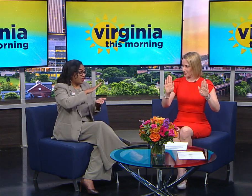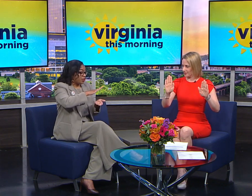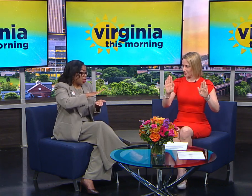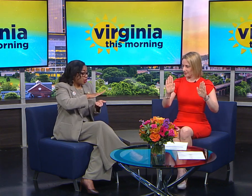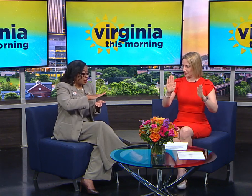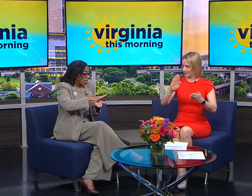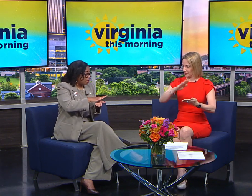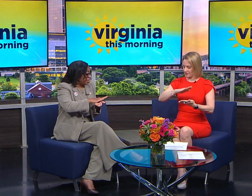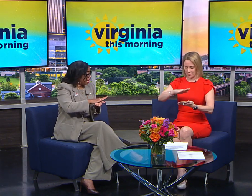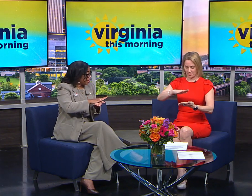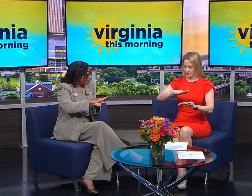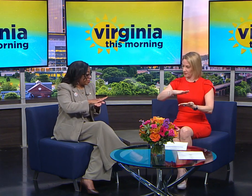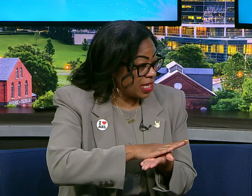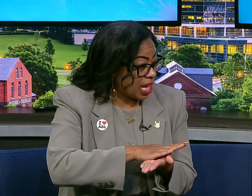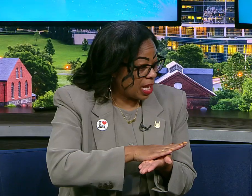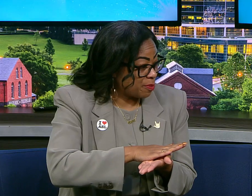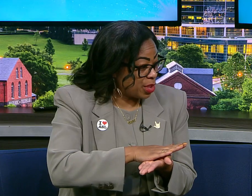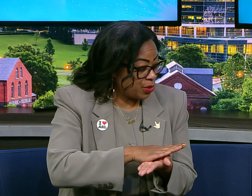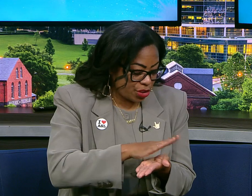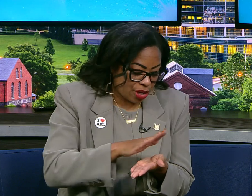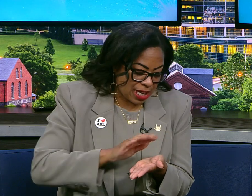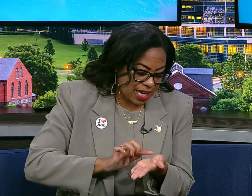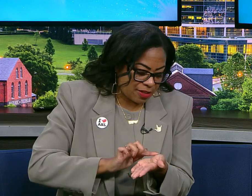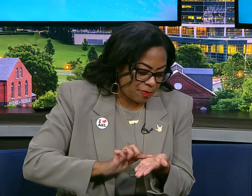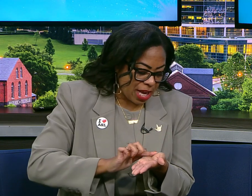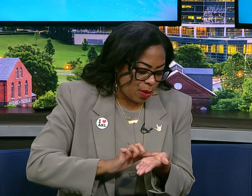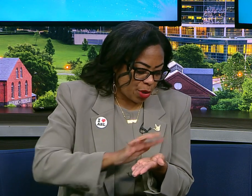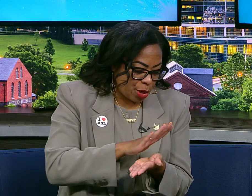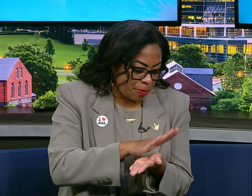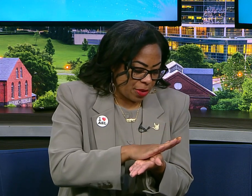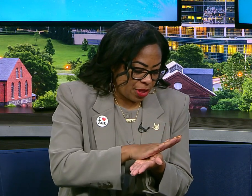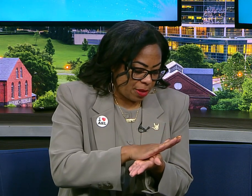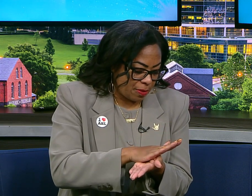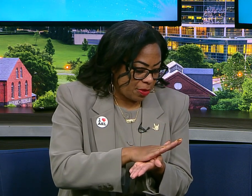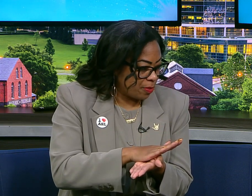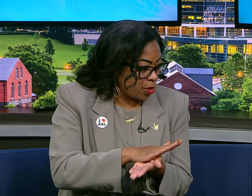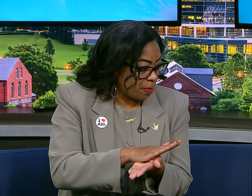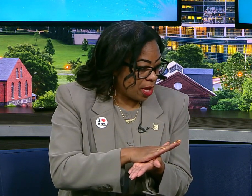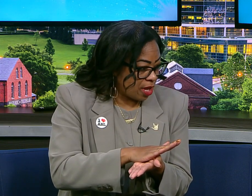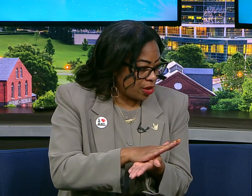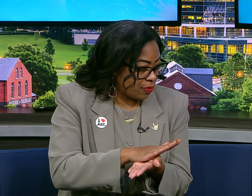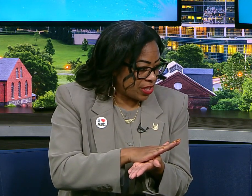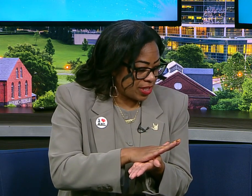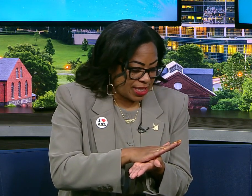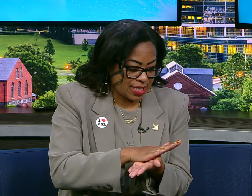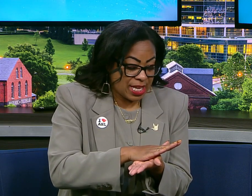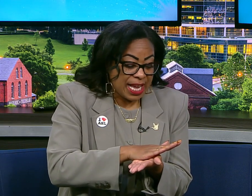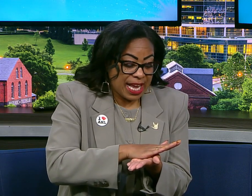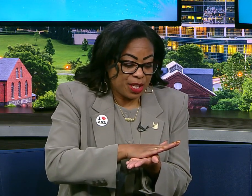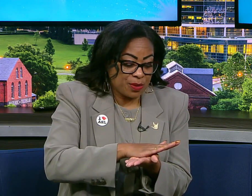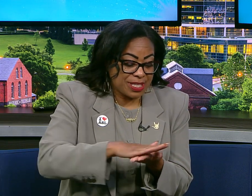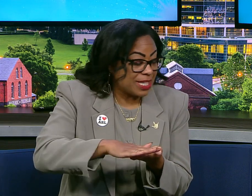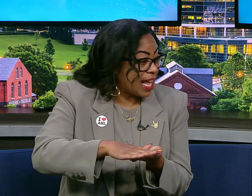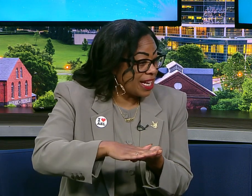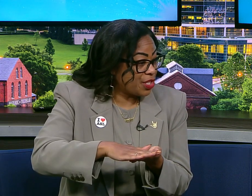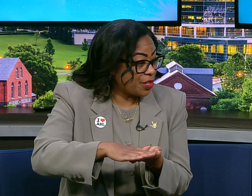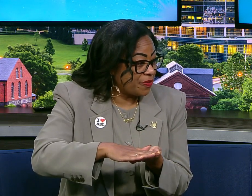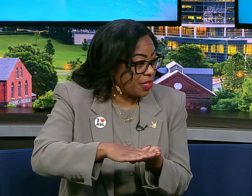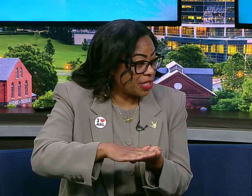fives. Your dominant hand's on top. You start kind of back where your wrist is, and you slide to your fingertips.